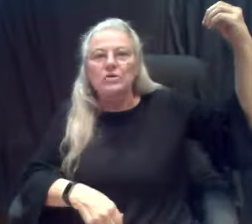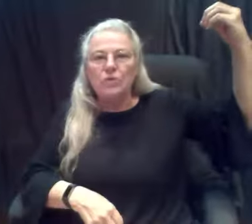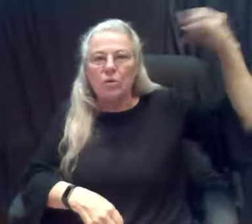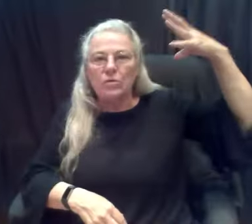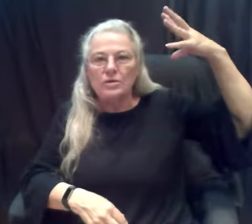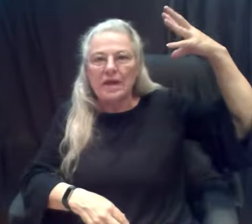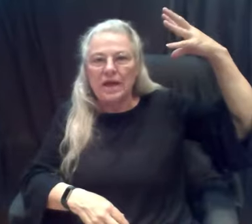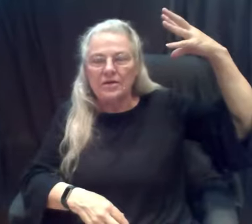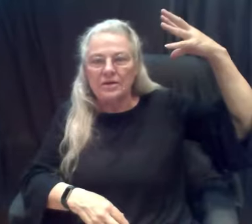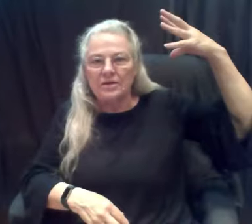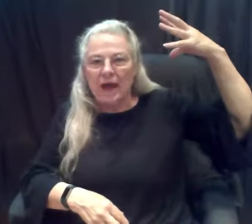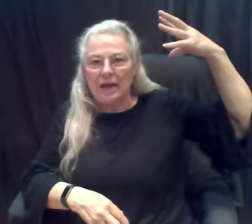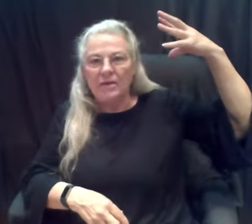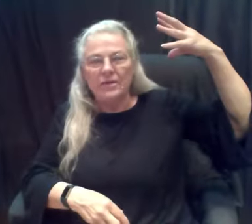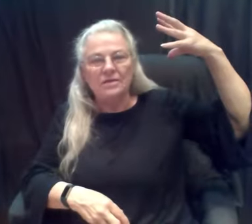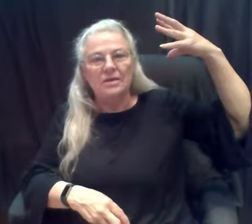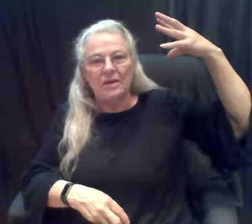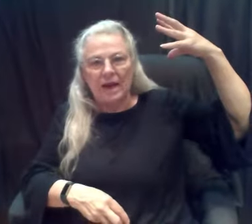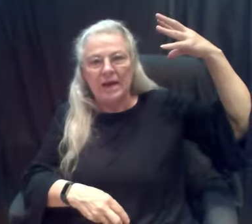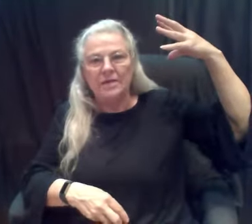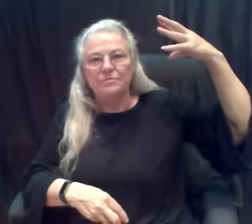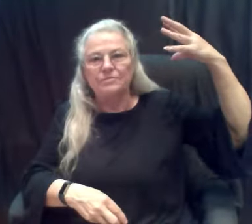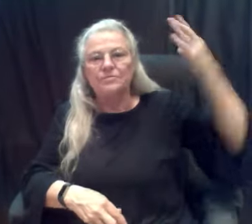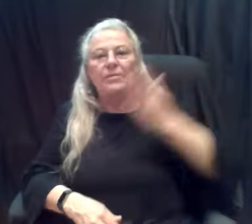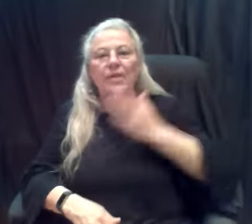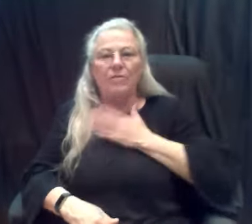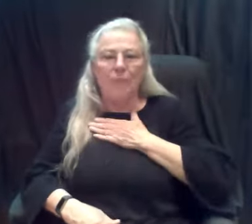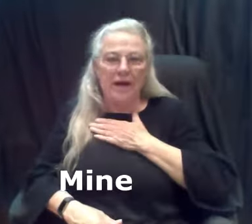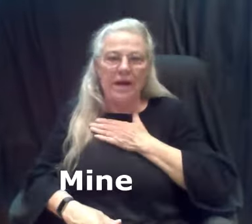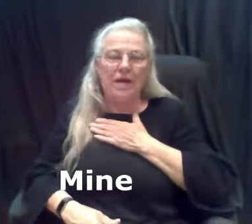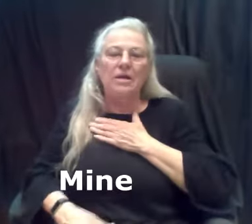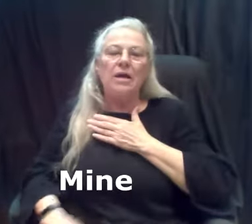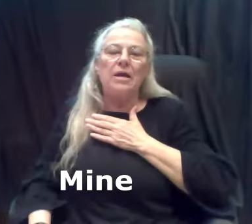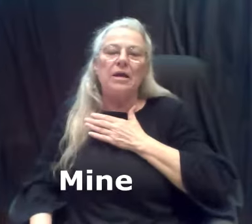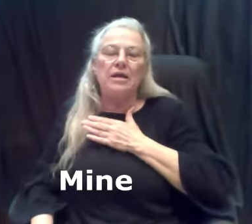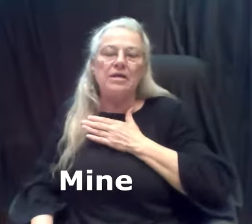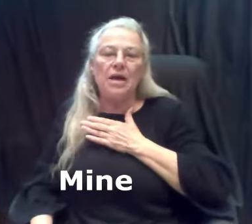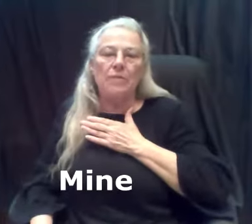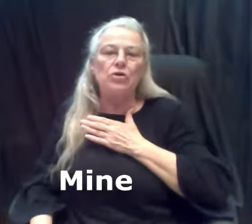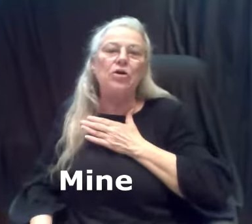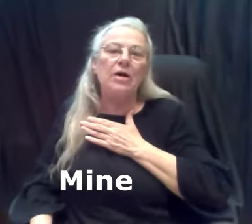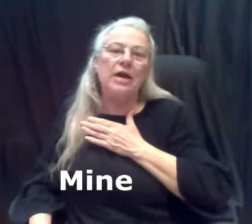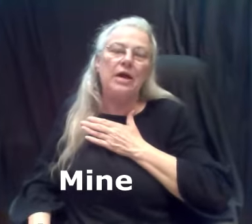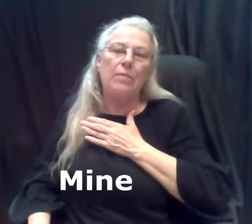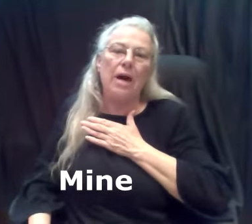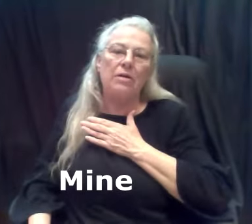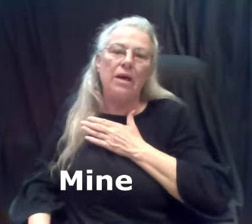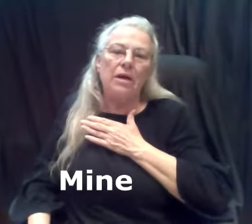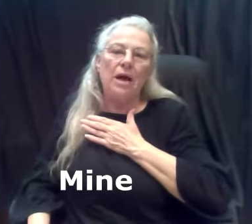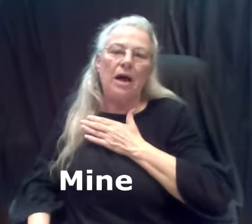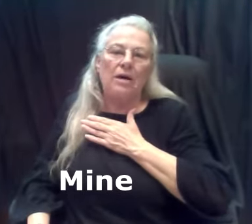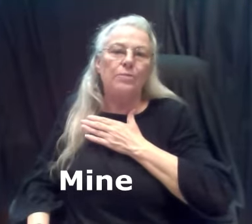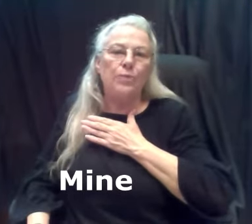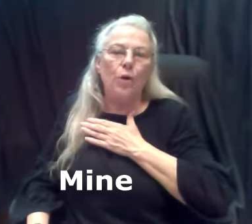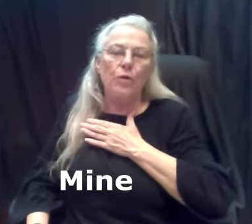So take the light, this little light of mine, and anytime you're talking about pronouns